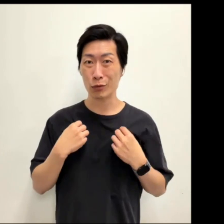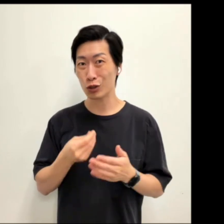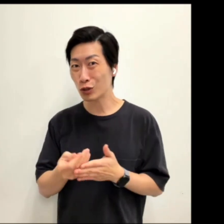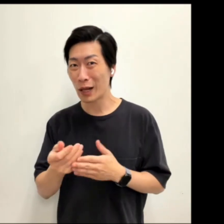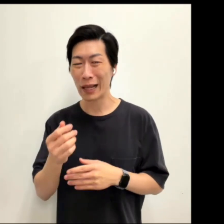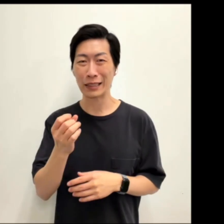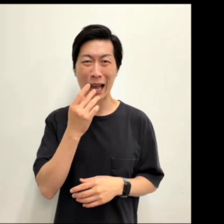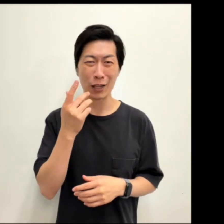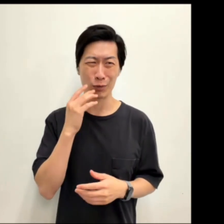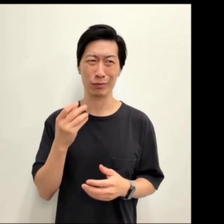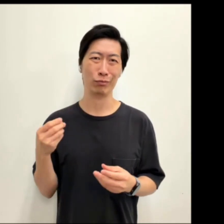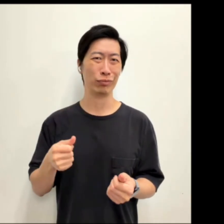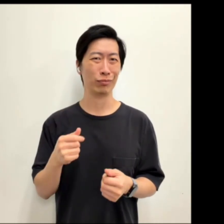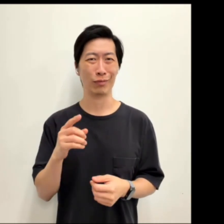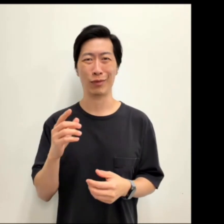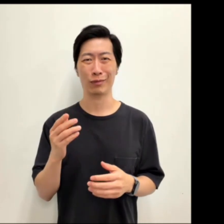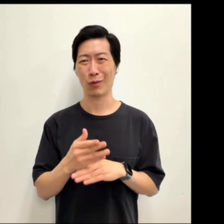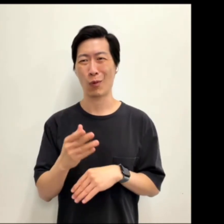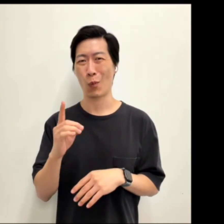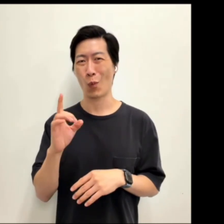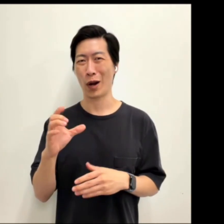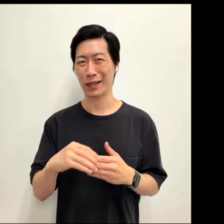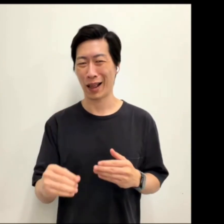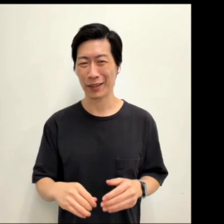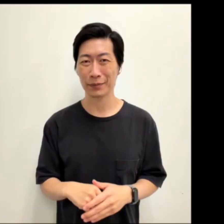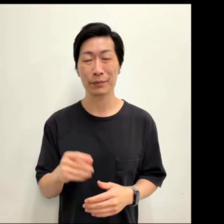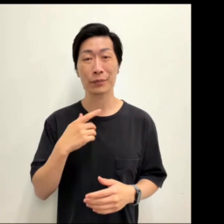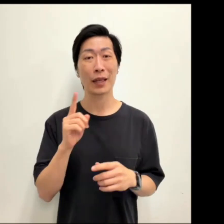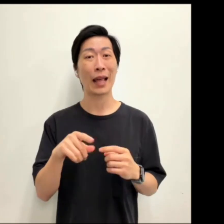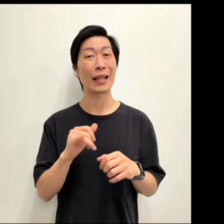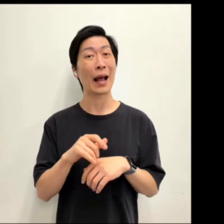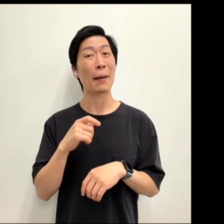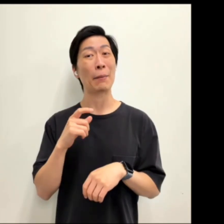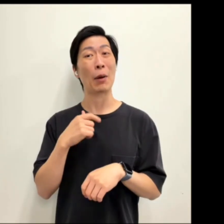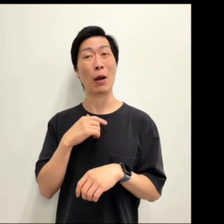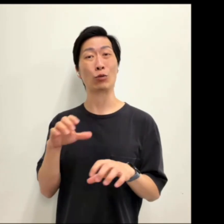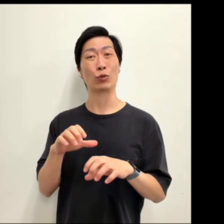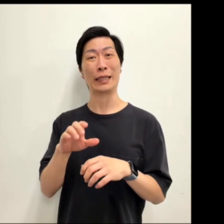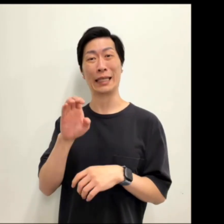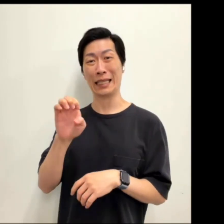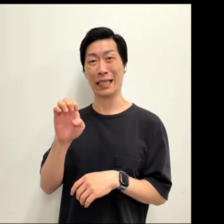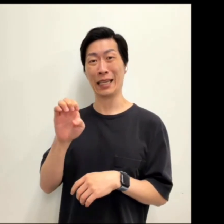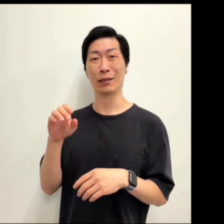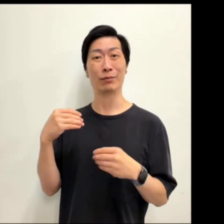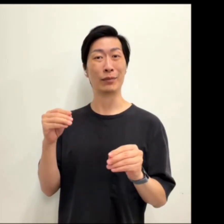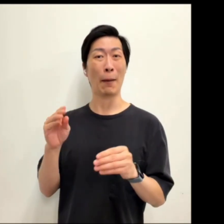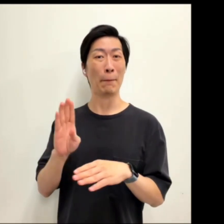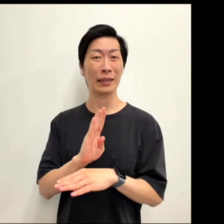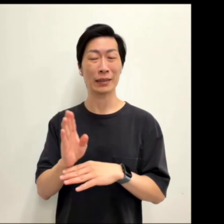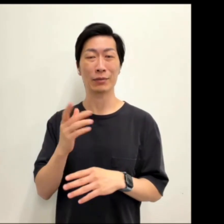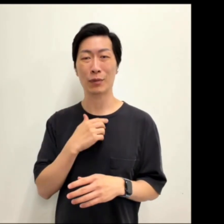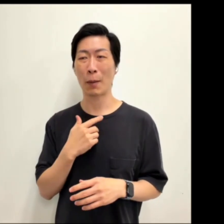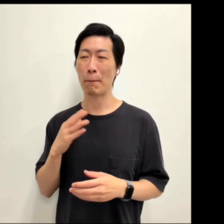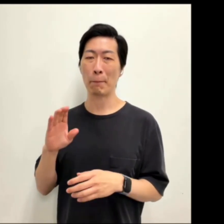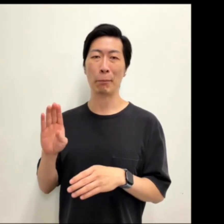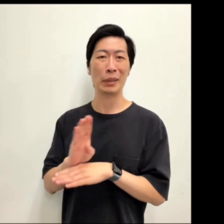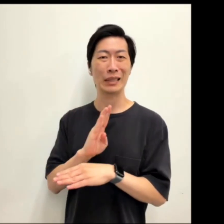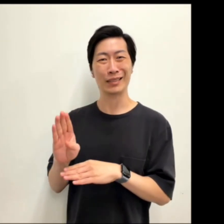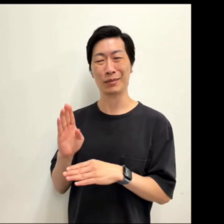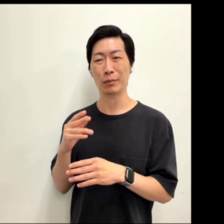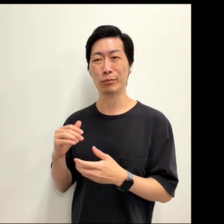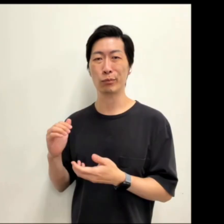snacks and all that stuff. So at the time we were running this e-commerce fulfillment business, we went to Buc-ee's. I brought my cousin, my business